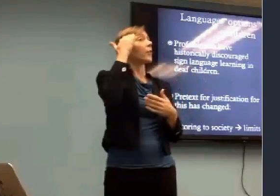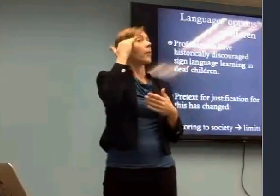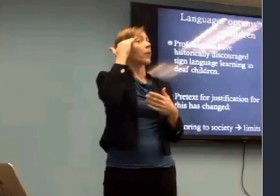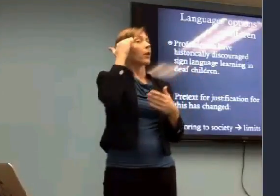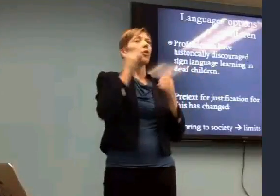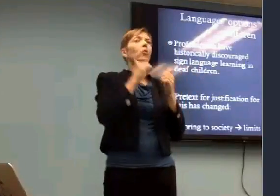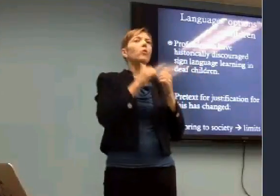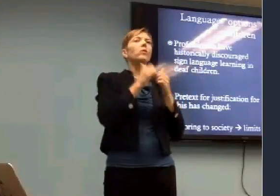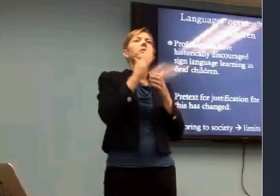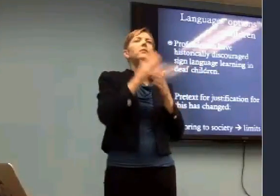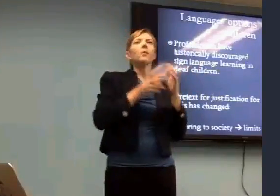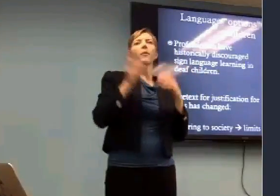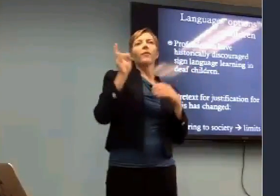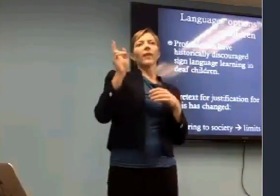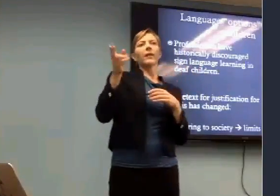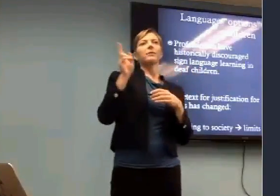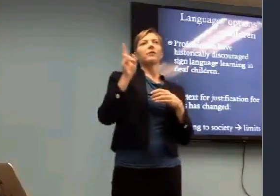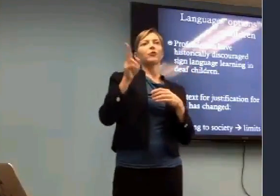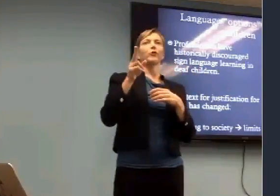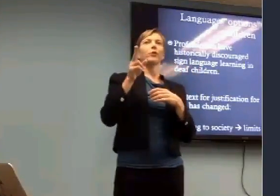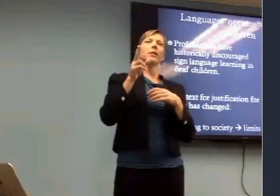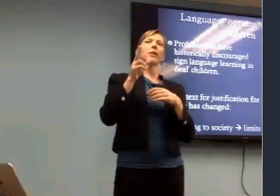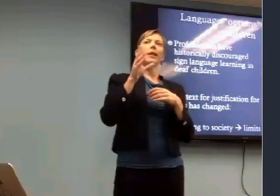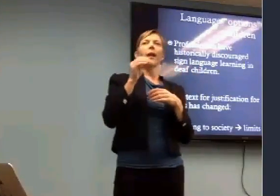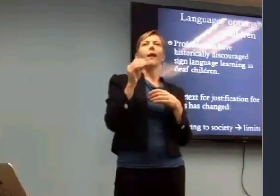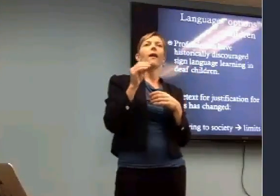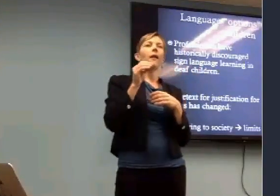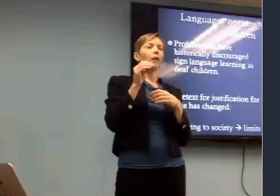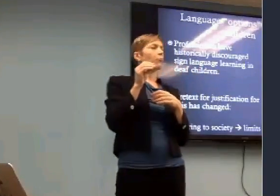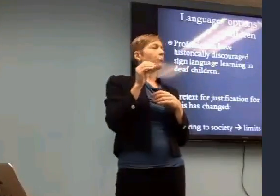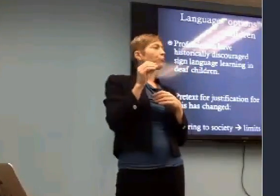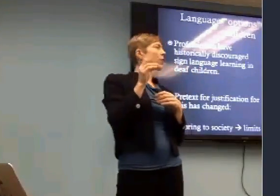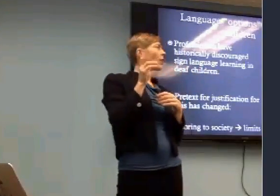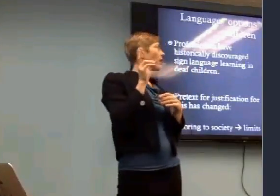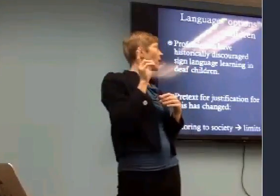Some of you might be familiar with some of